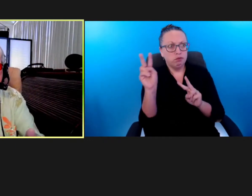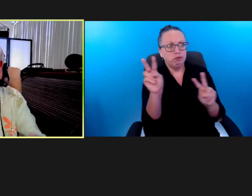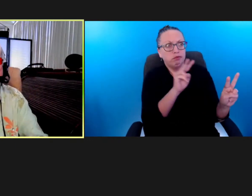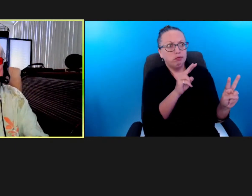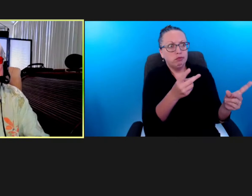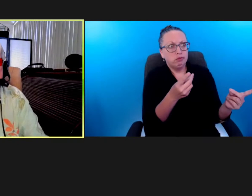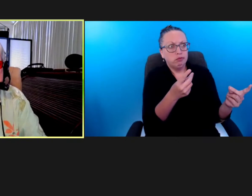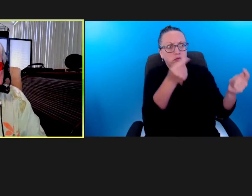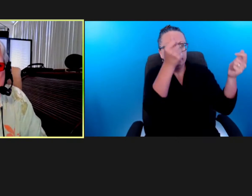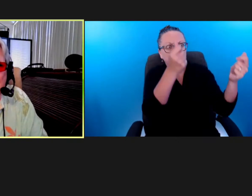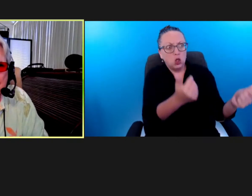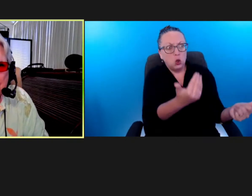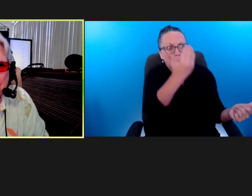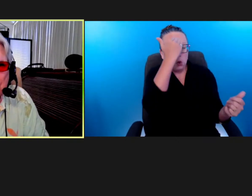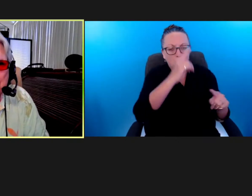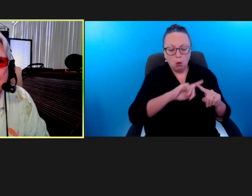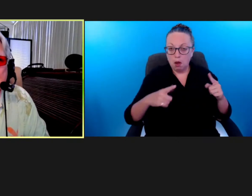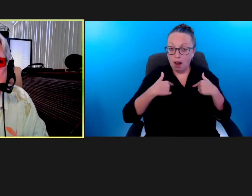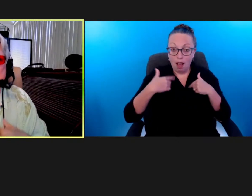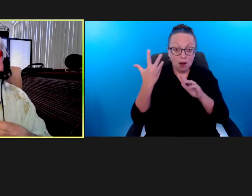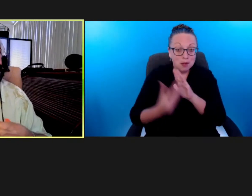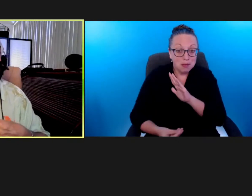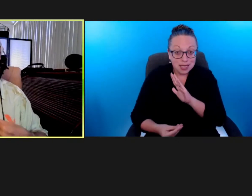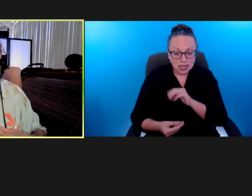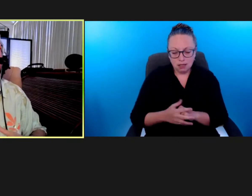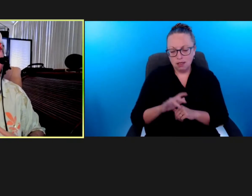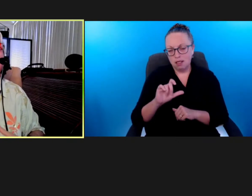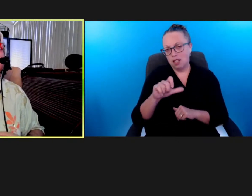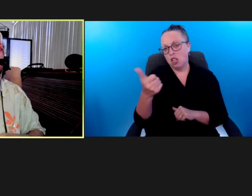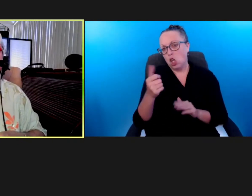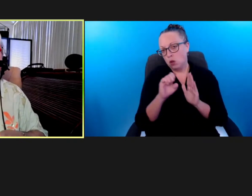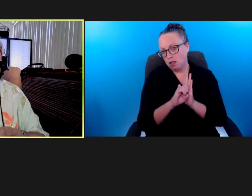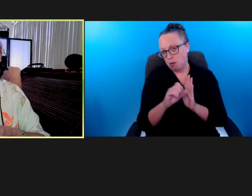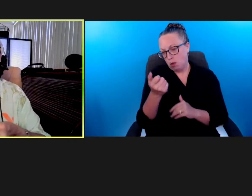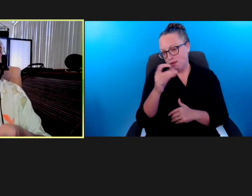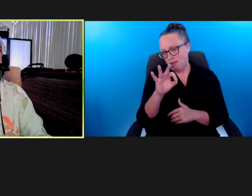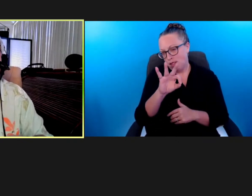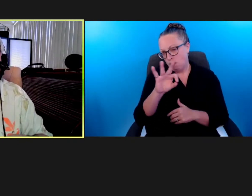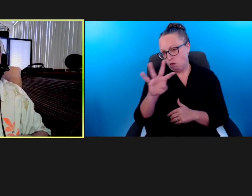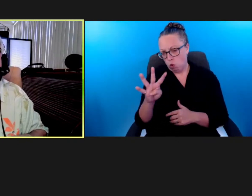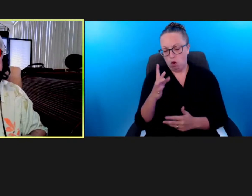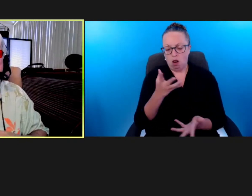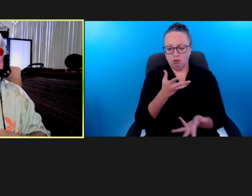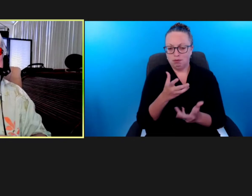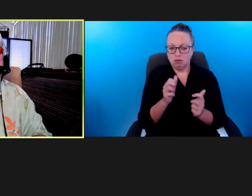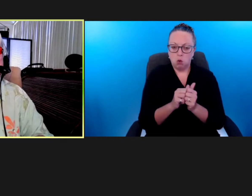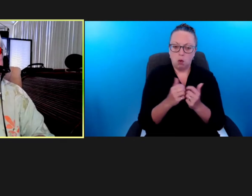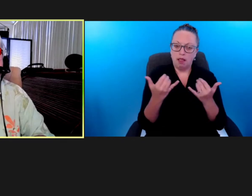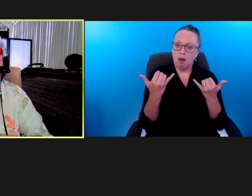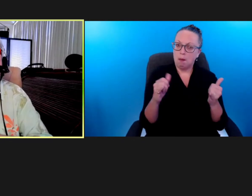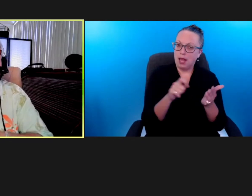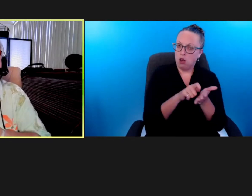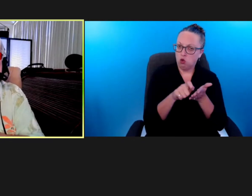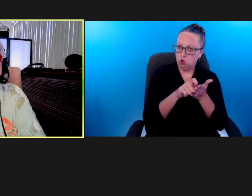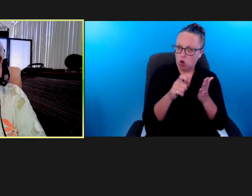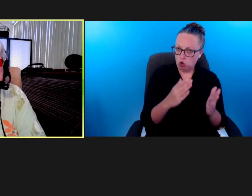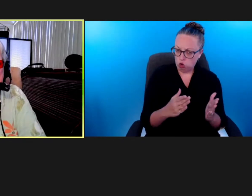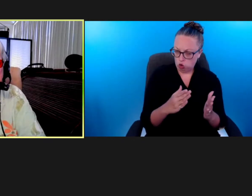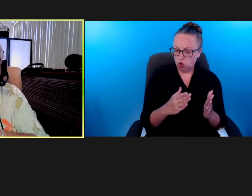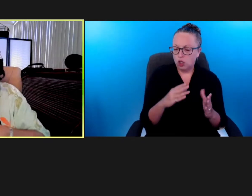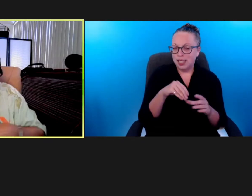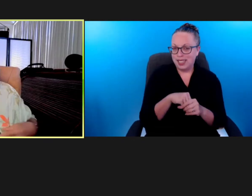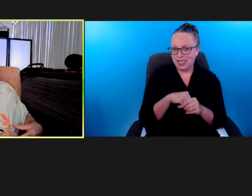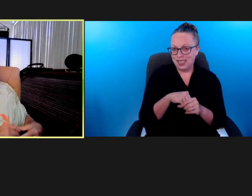vision. Another example. In 1994, I collaborated with a playwright from the University of Arizona in